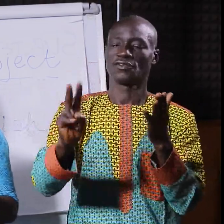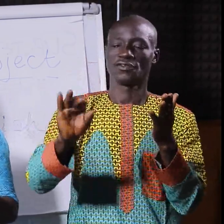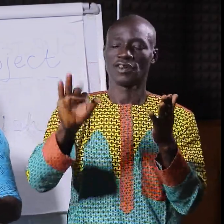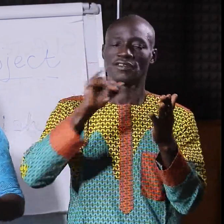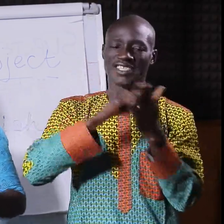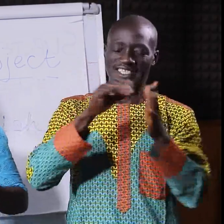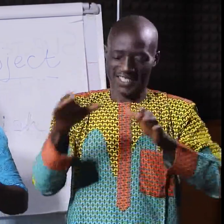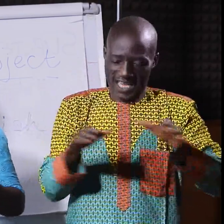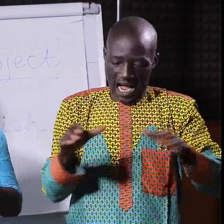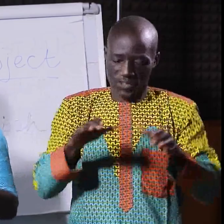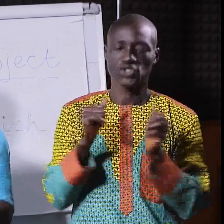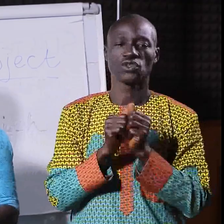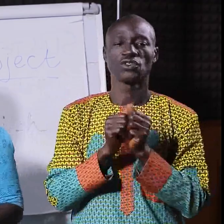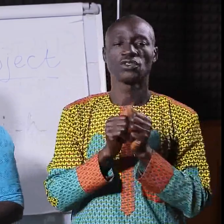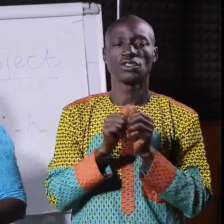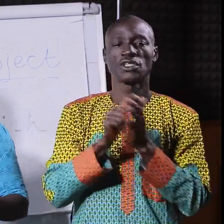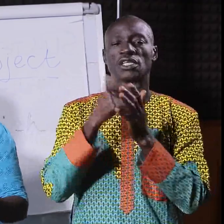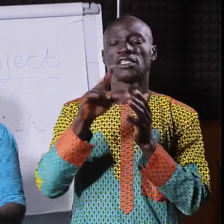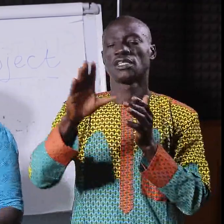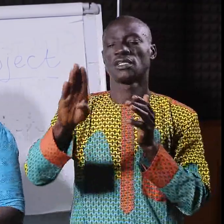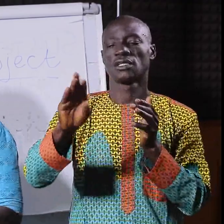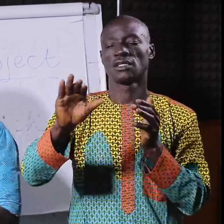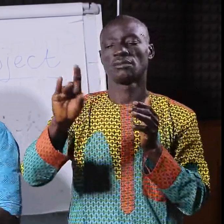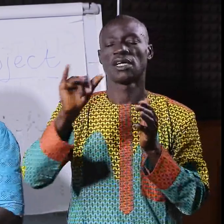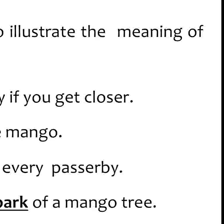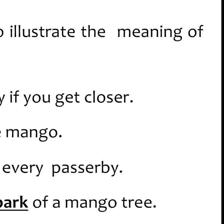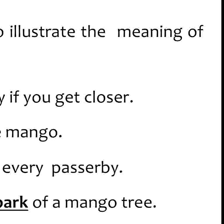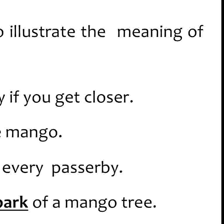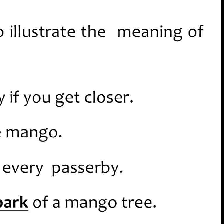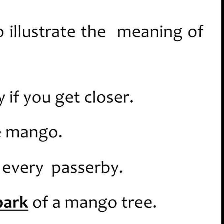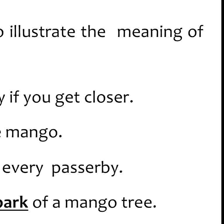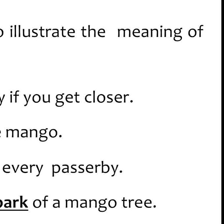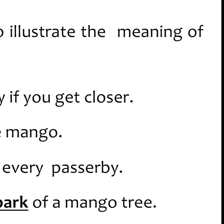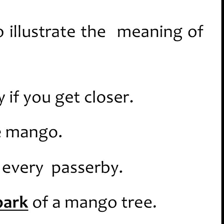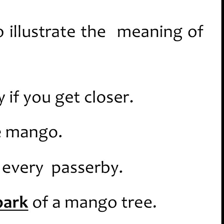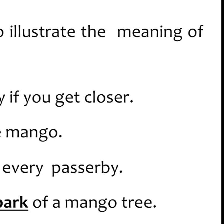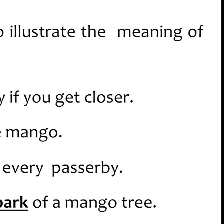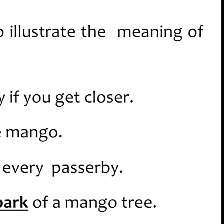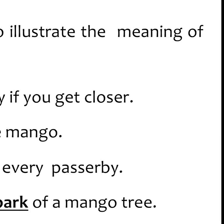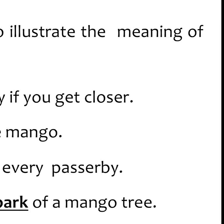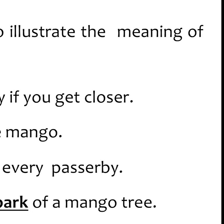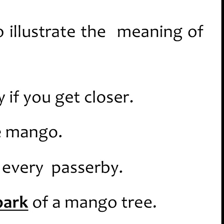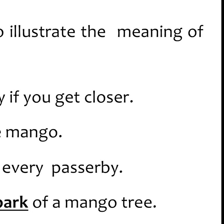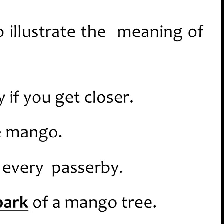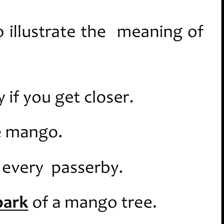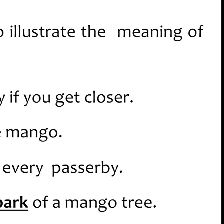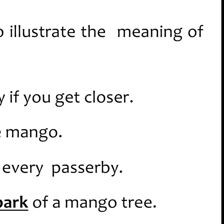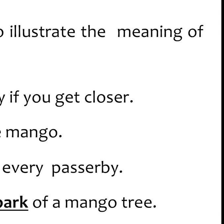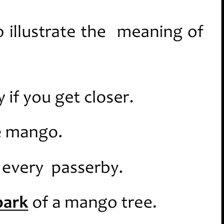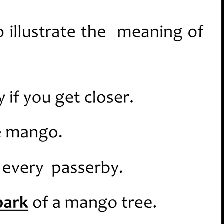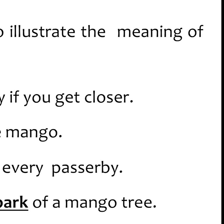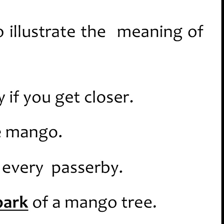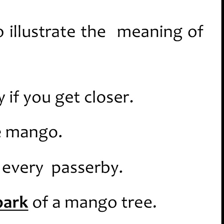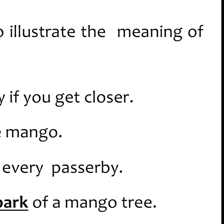because it is an action that the bird will do. 1b. A fly perched on